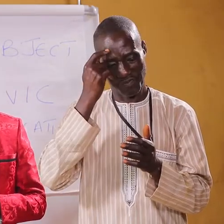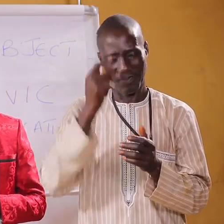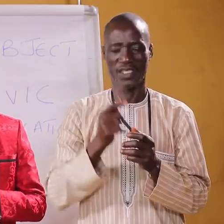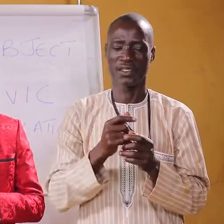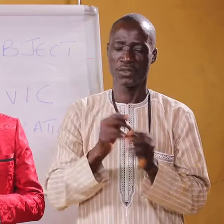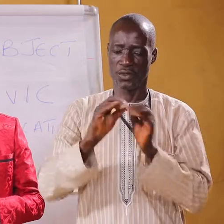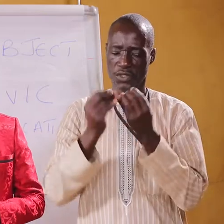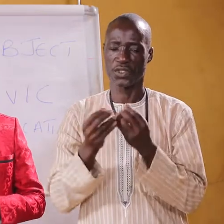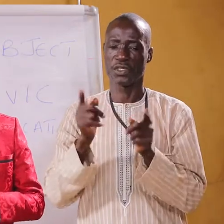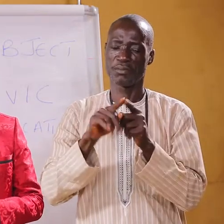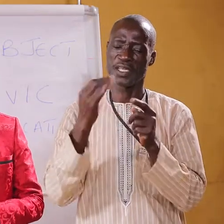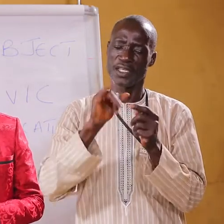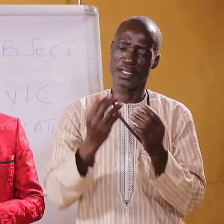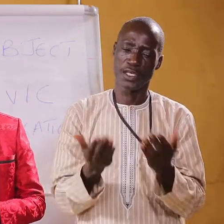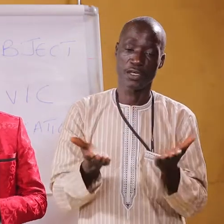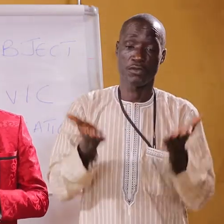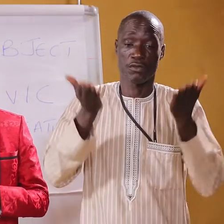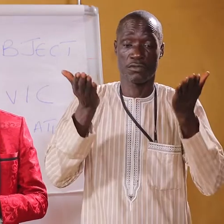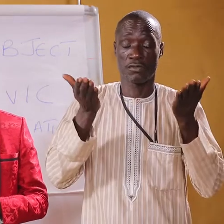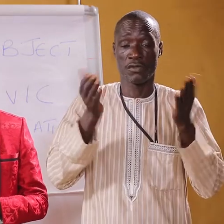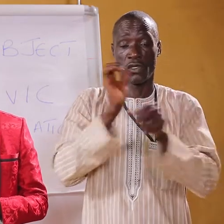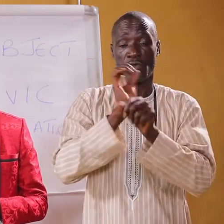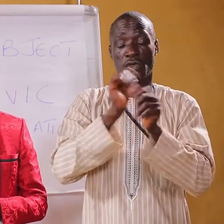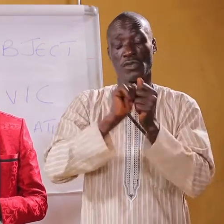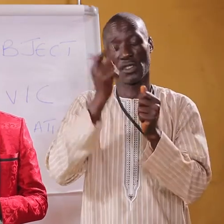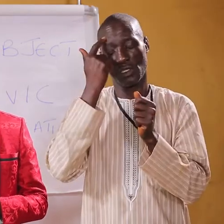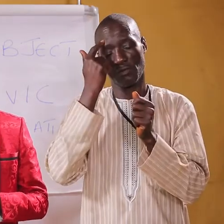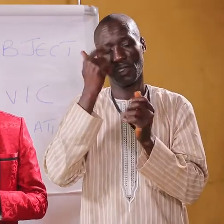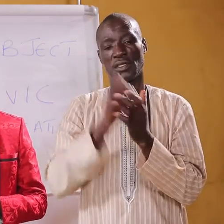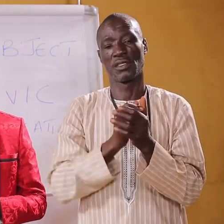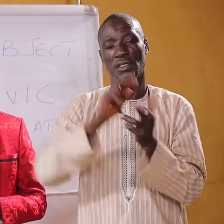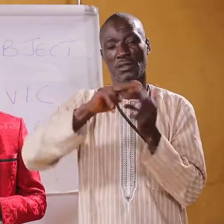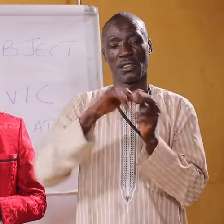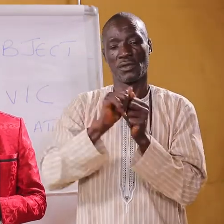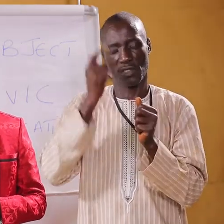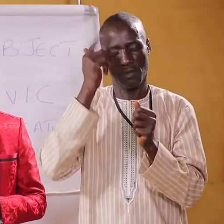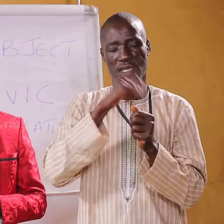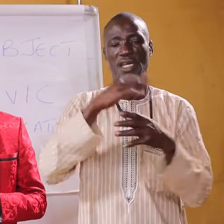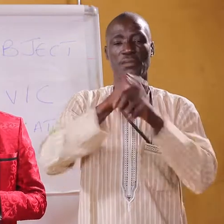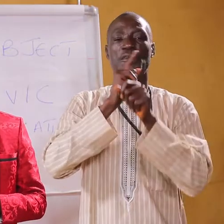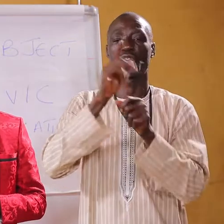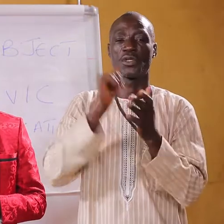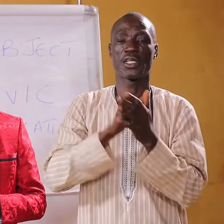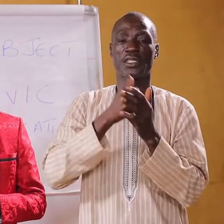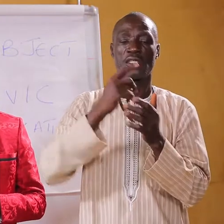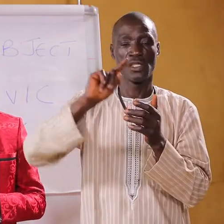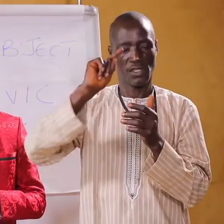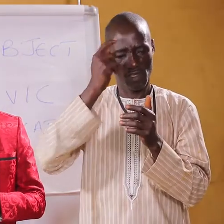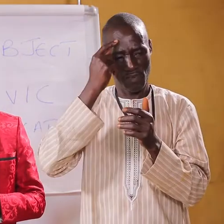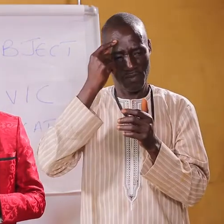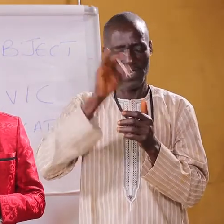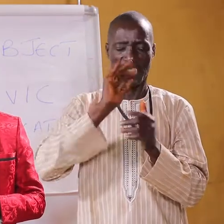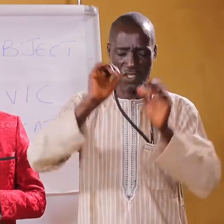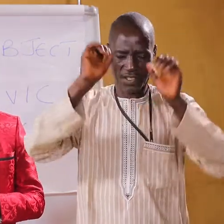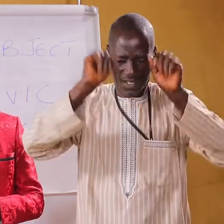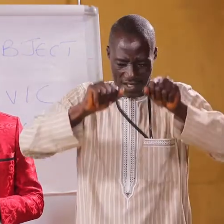to work, or they work with the government, they partner with the government, they ensure that government is